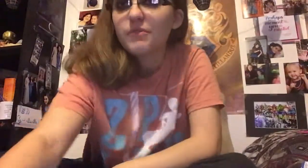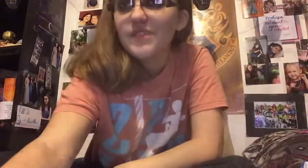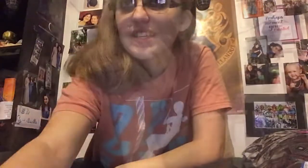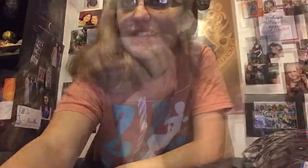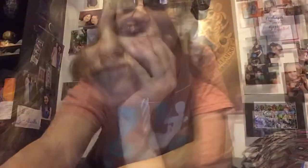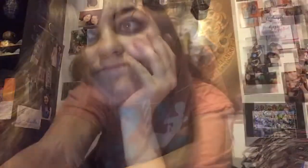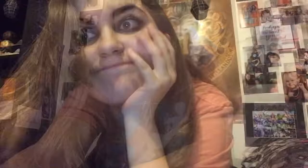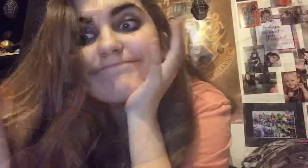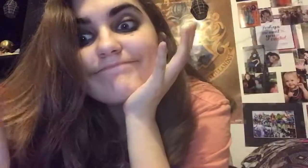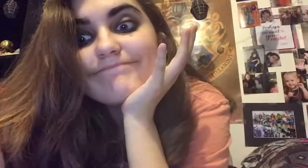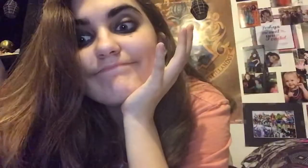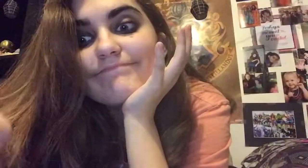music.